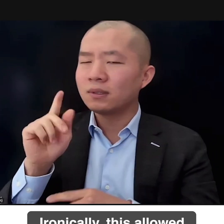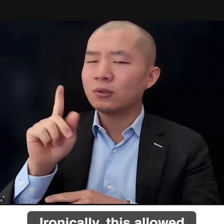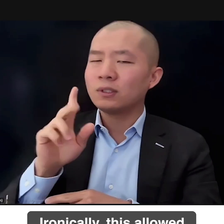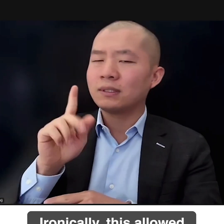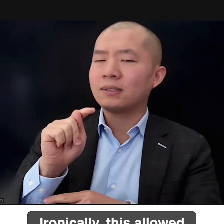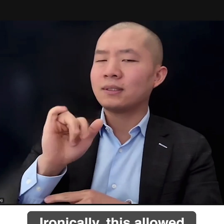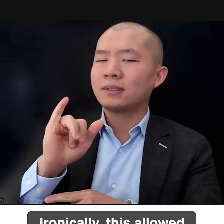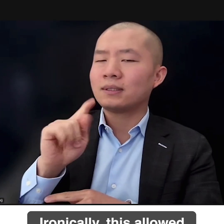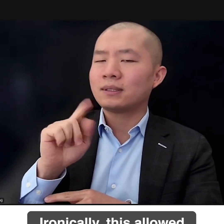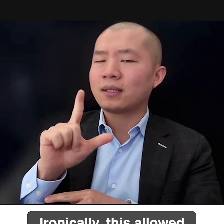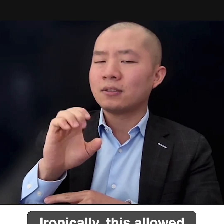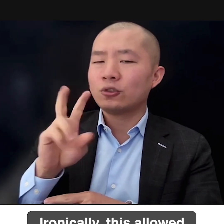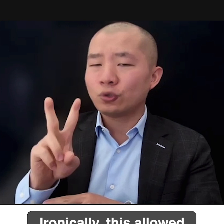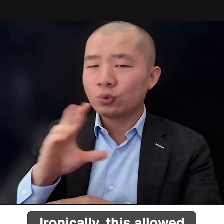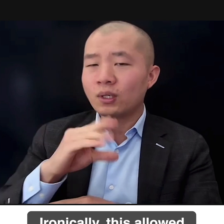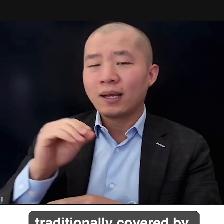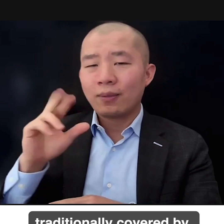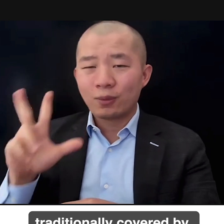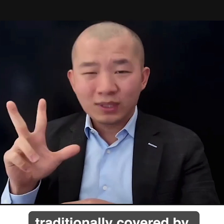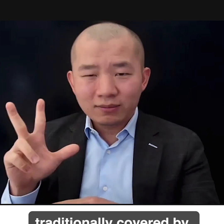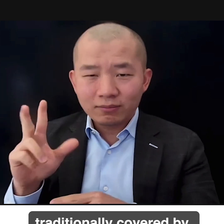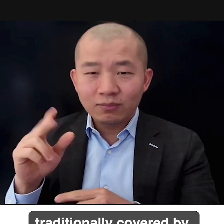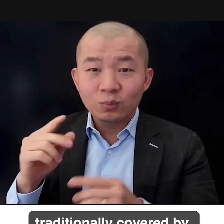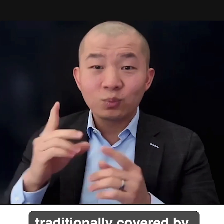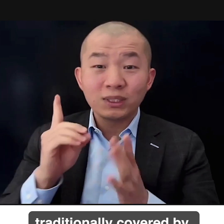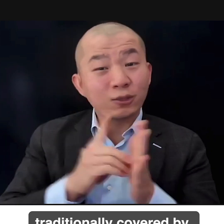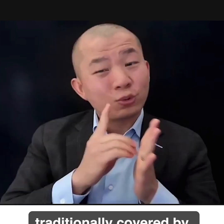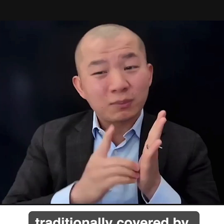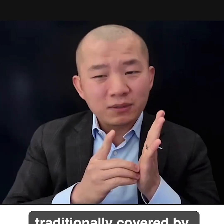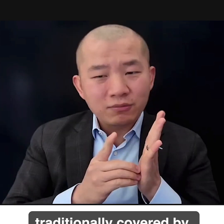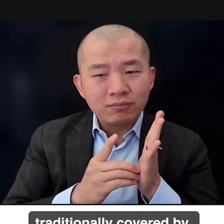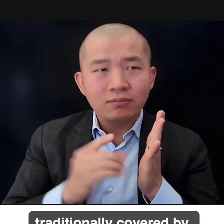allowed disability discrimination, traditionally covered by Titles II and III.